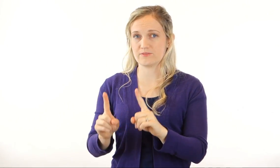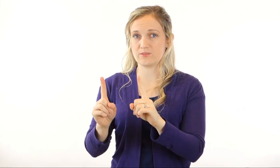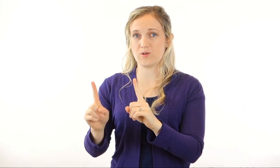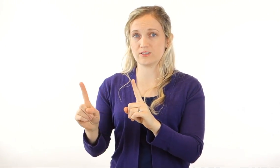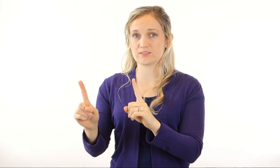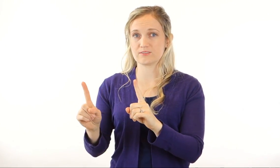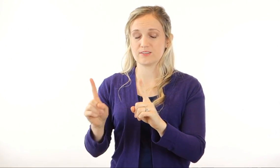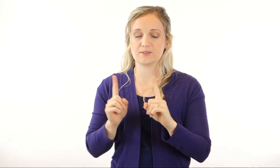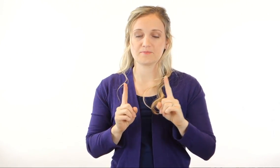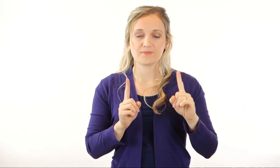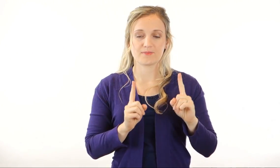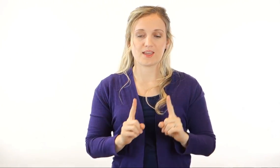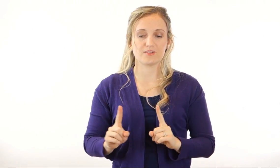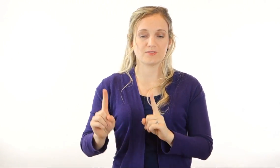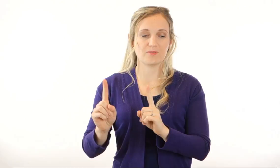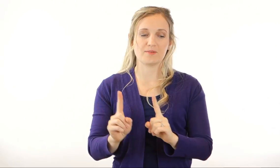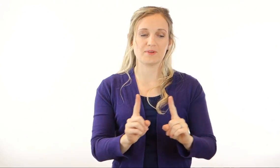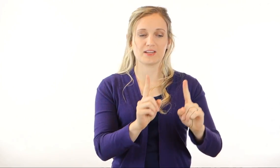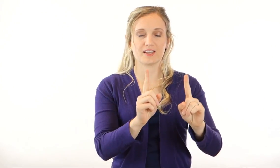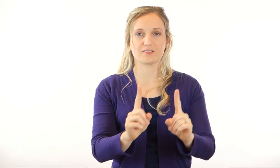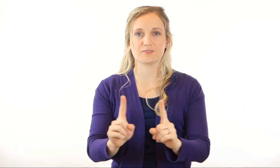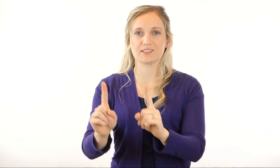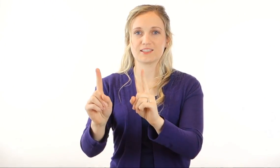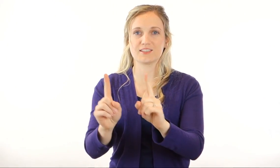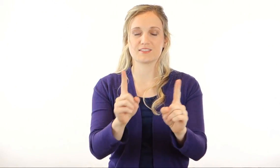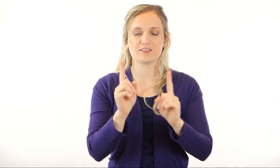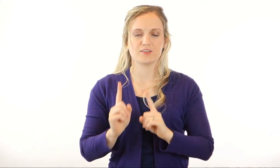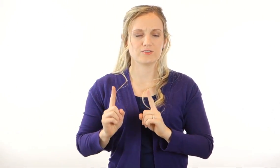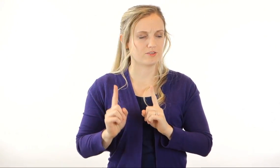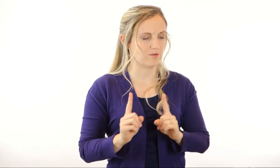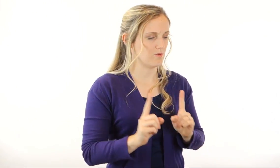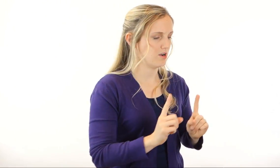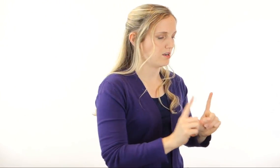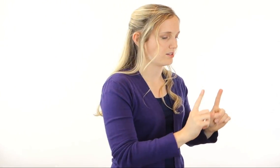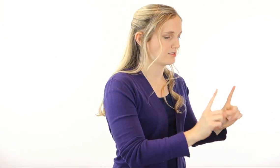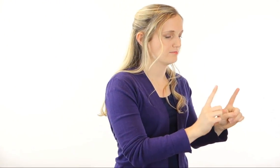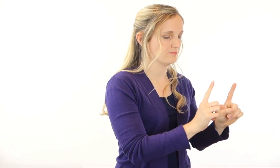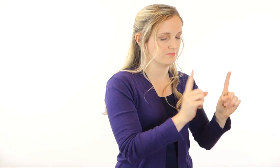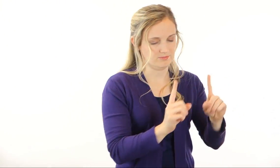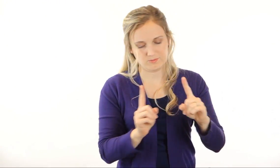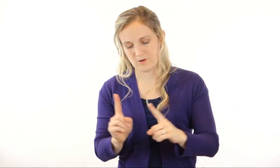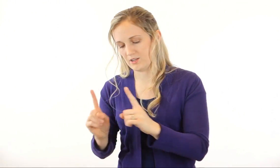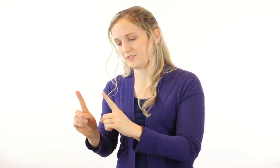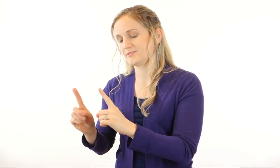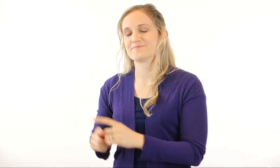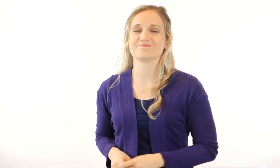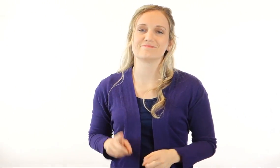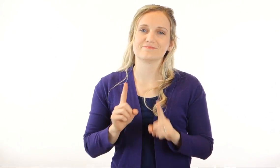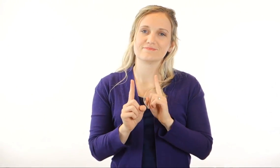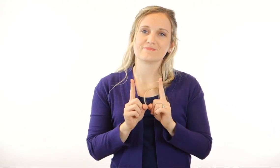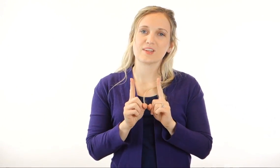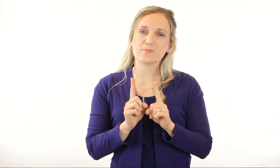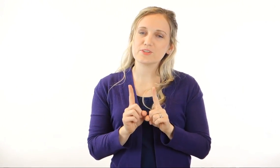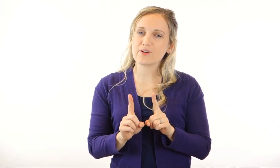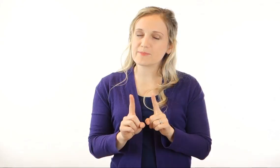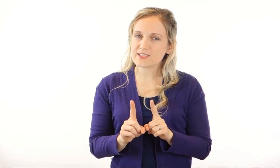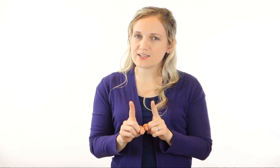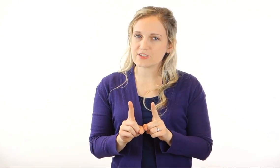you want. I don't know why, but I kind of go like this. You can go walk, walk. But they're right beside each